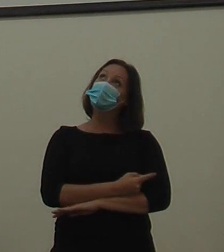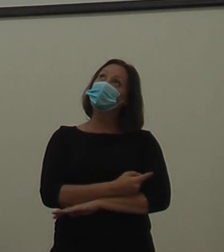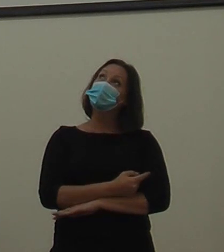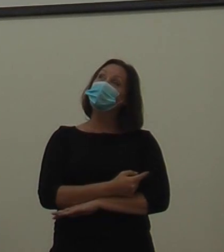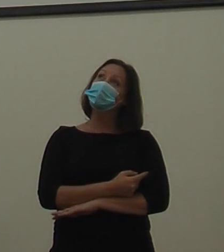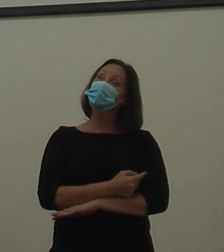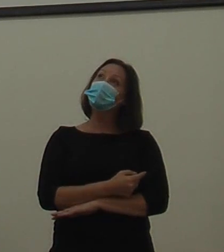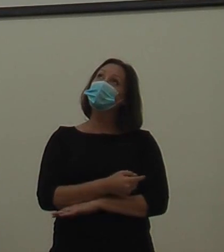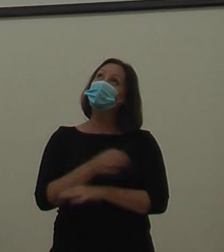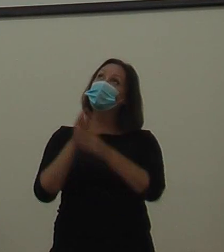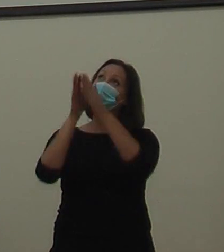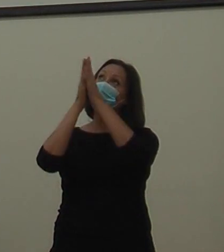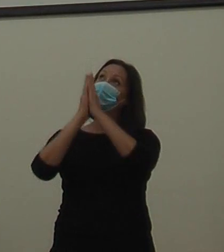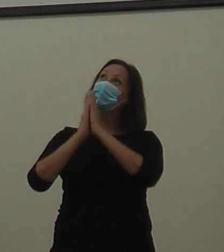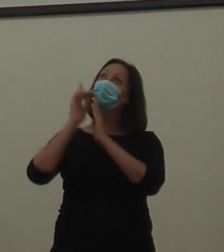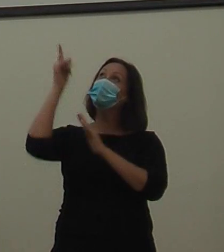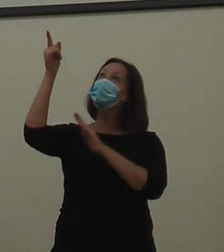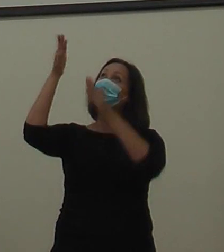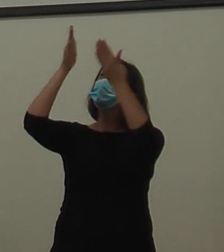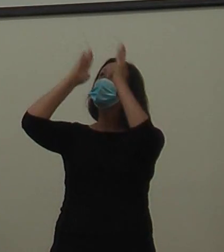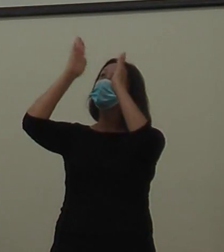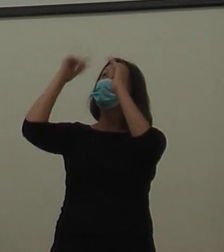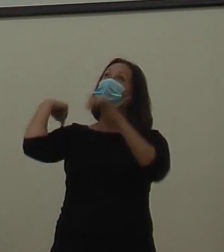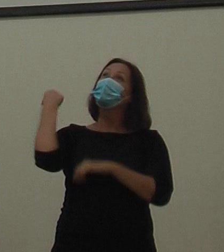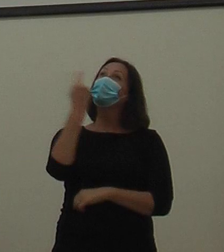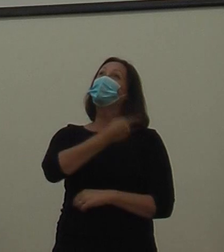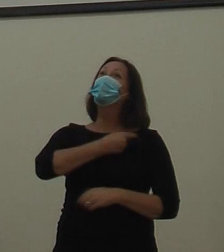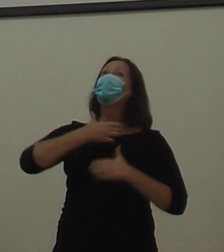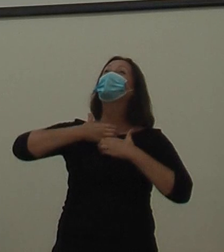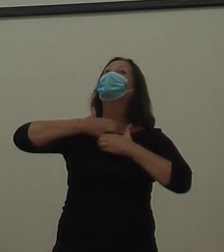that you might hear our cry, because we know that